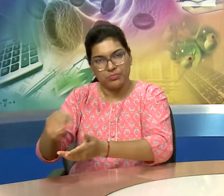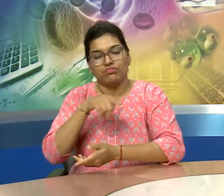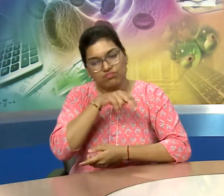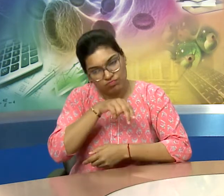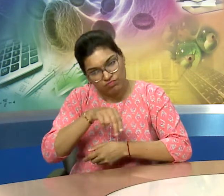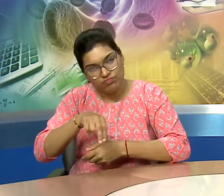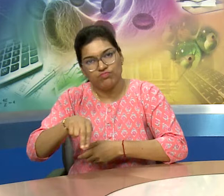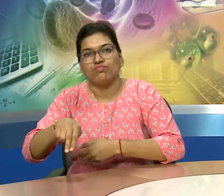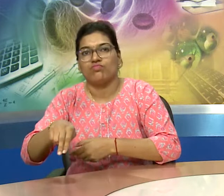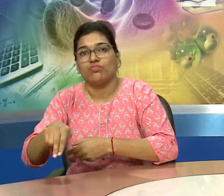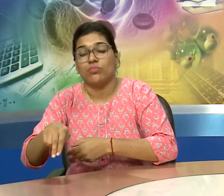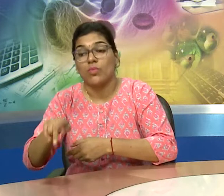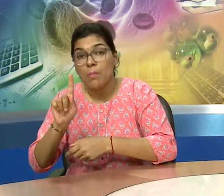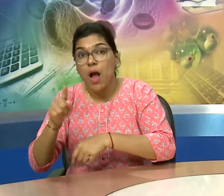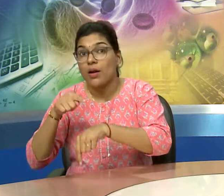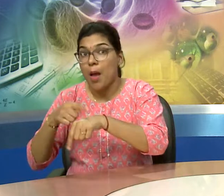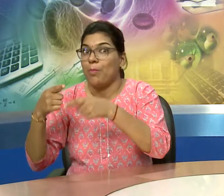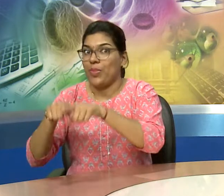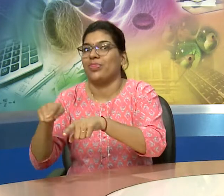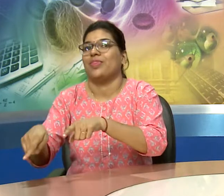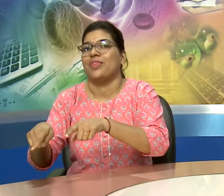which was below the sack of rice,